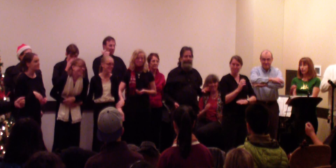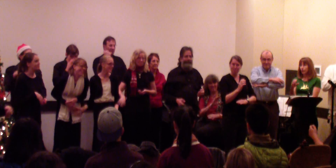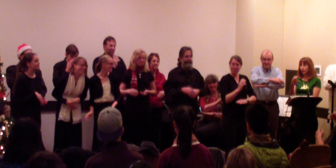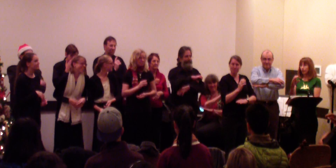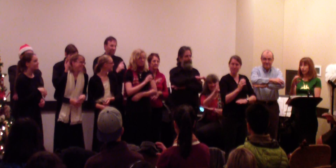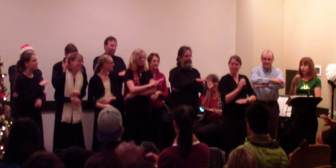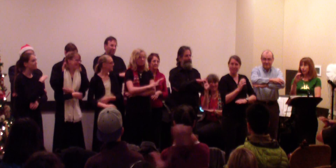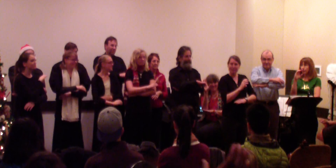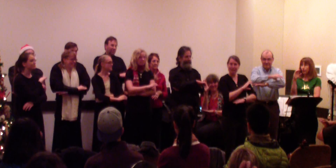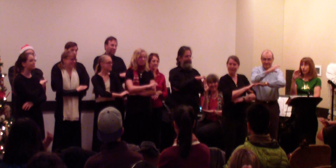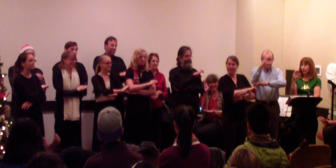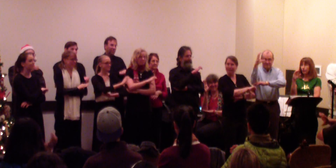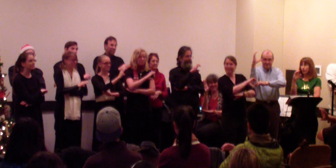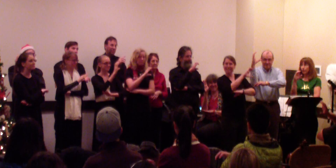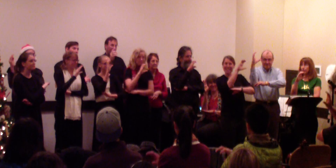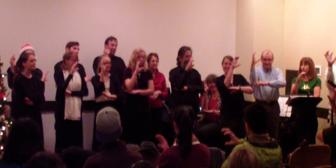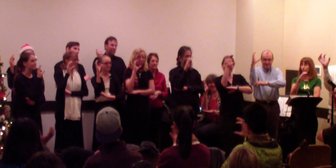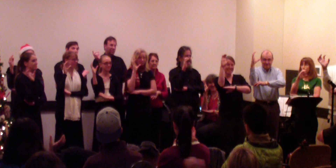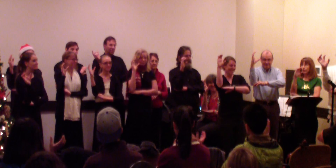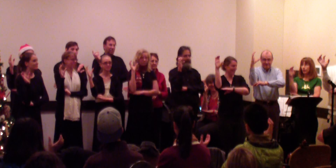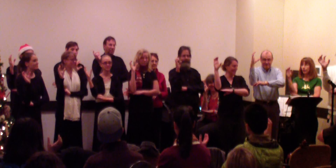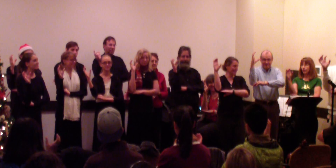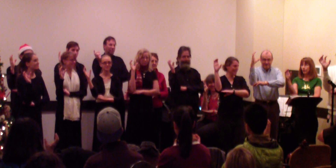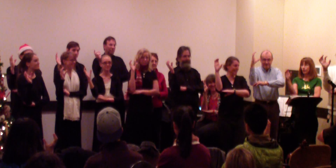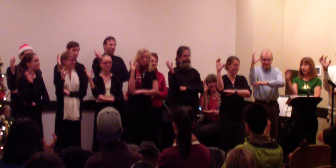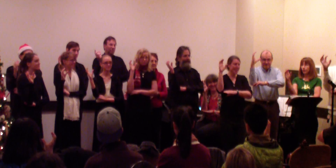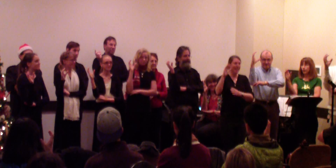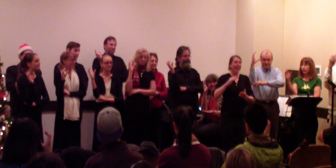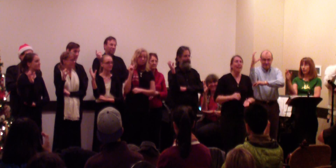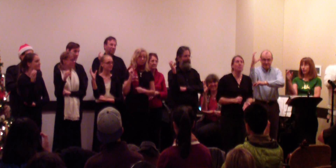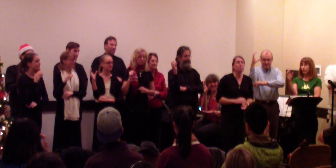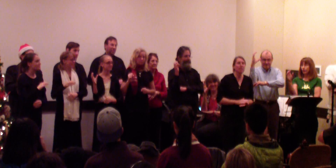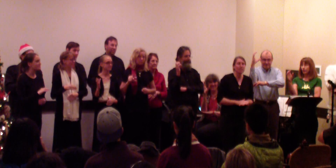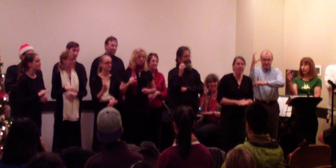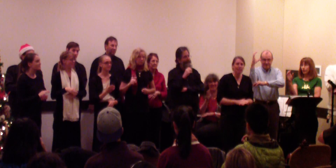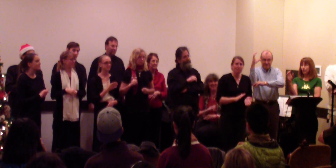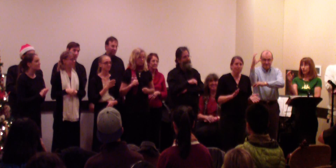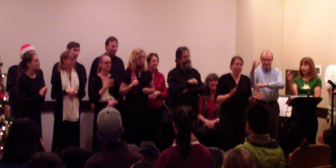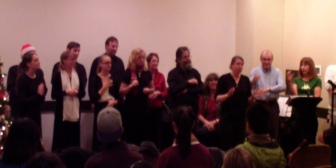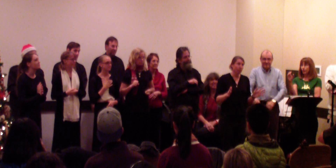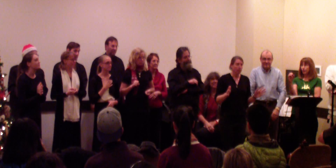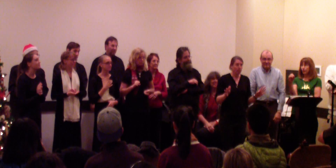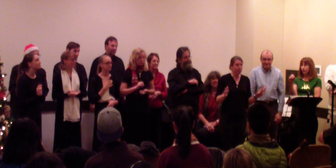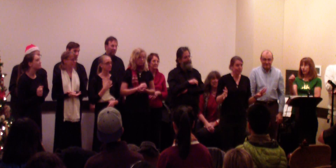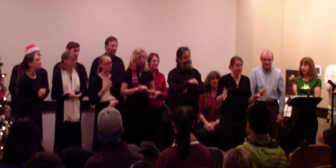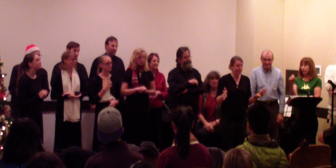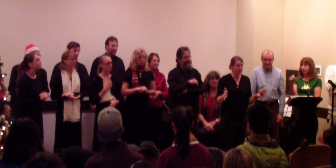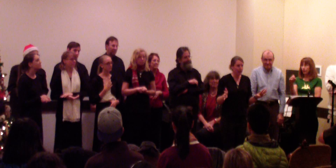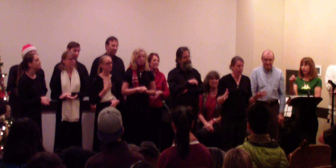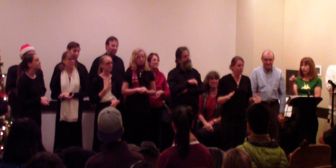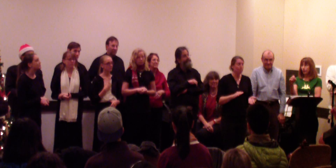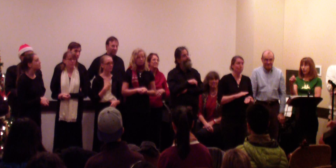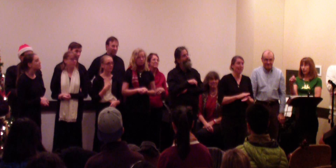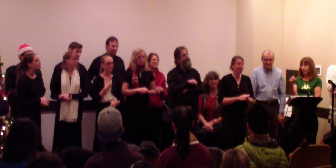Remember Christmas? That's it. Christmas is. And then we're going to say, not that this is going to happen,